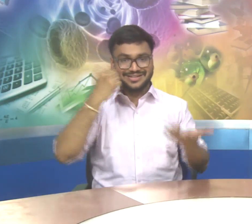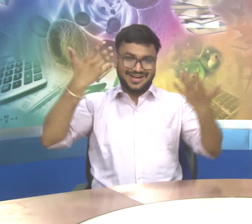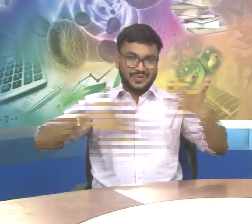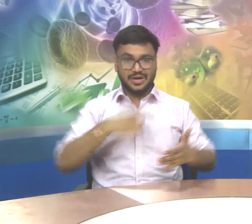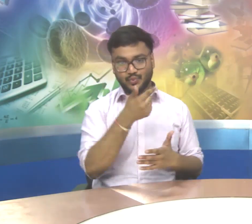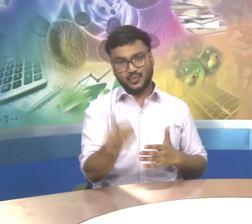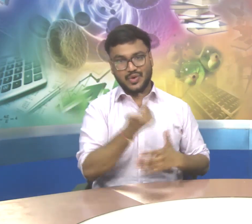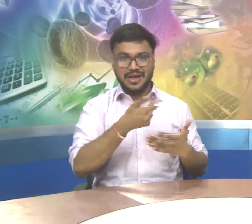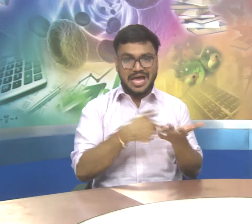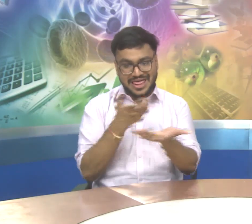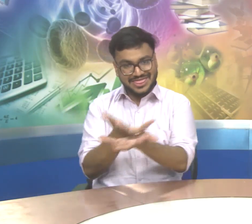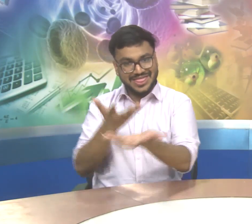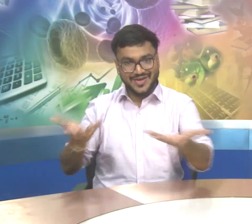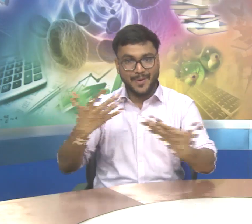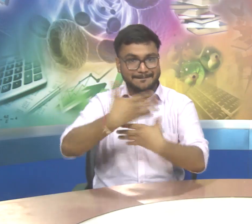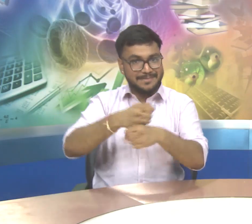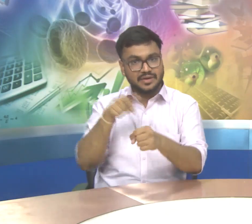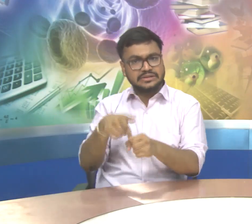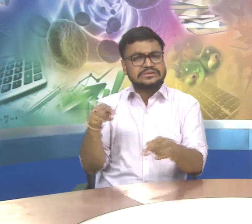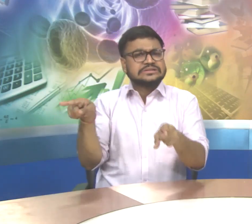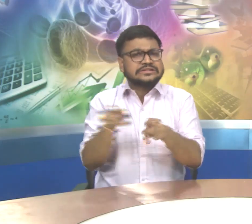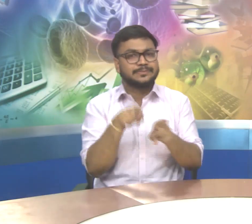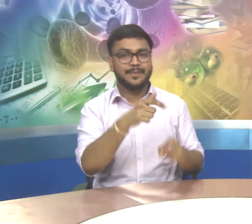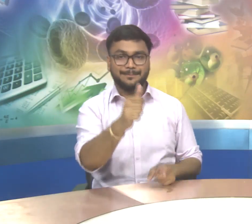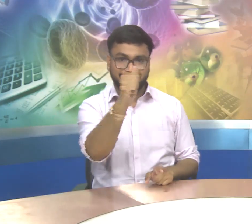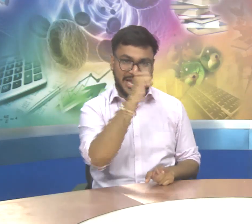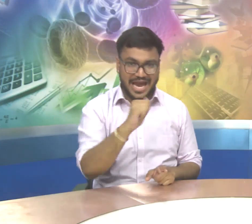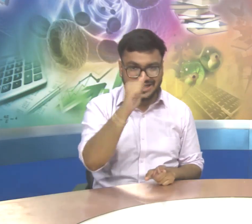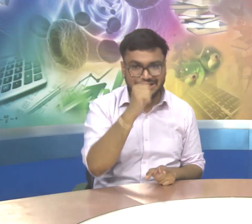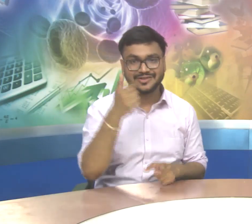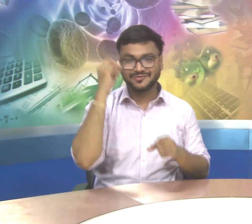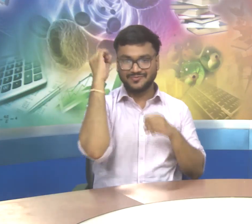Because natural resources are being overused.